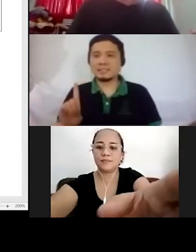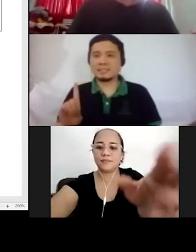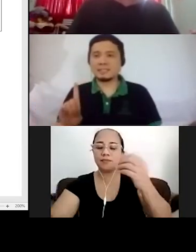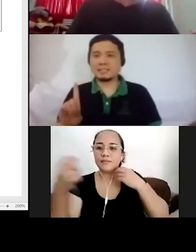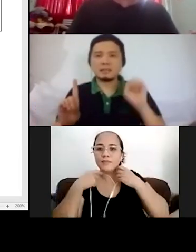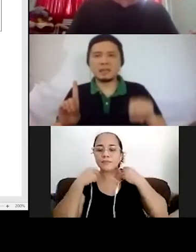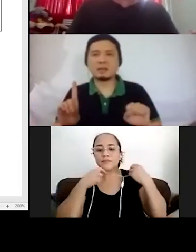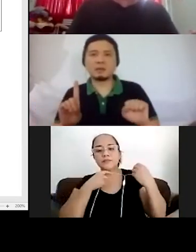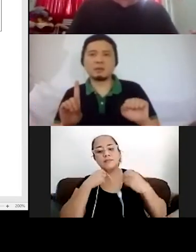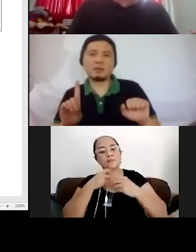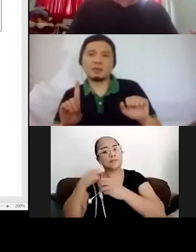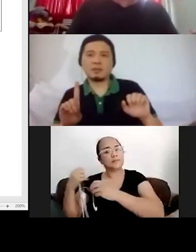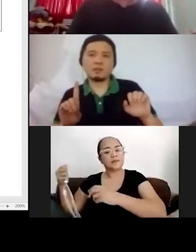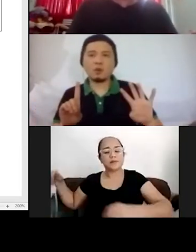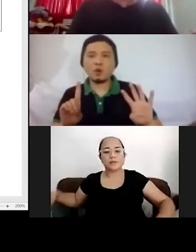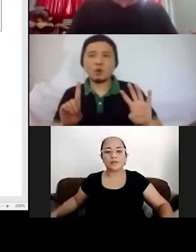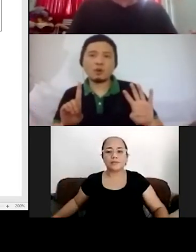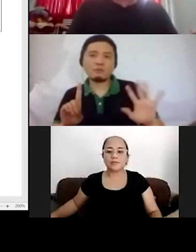8.